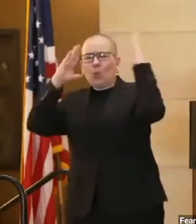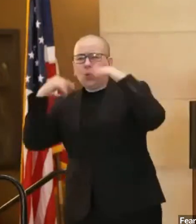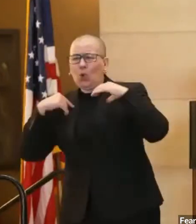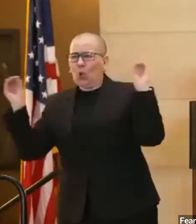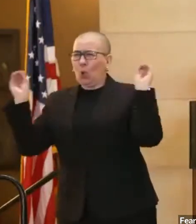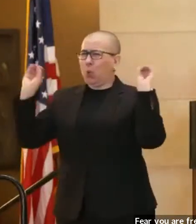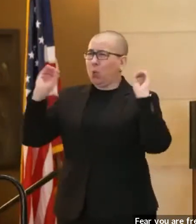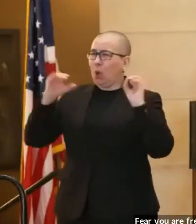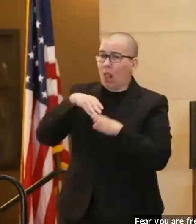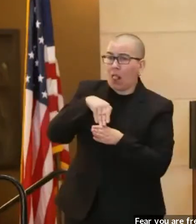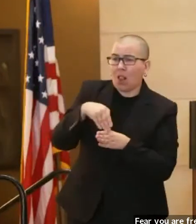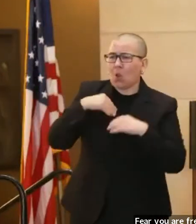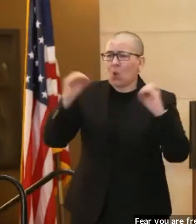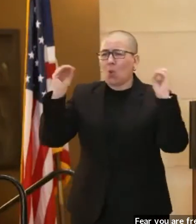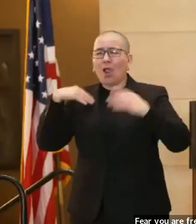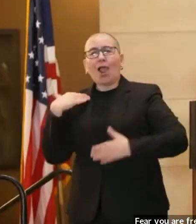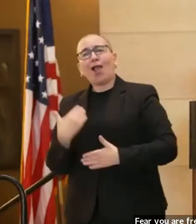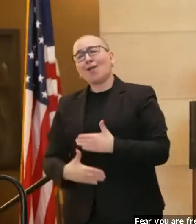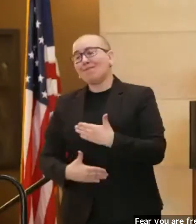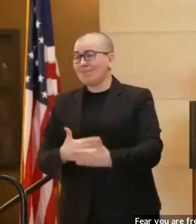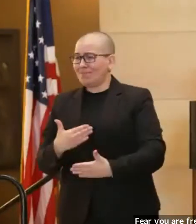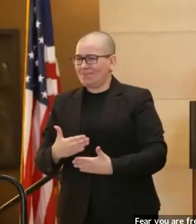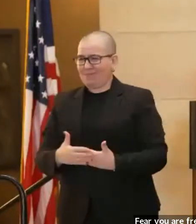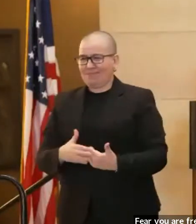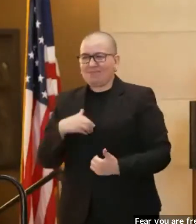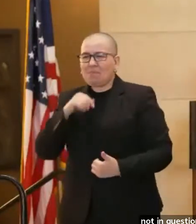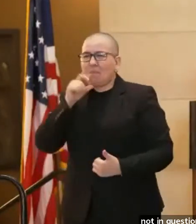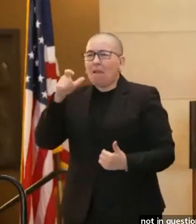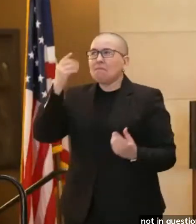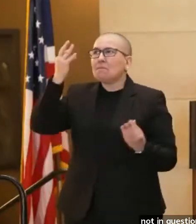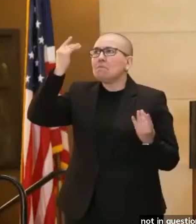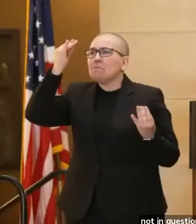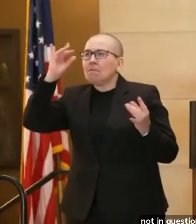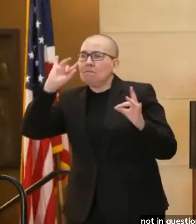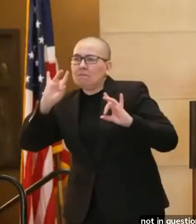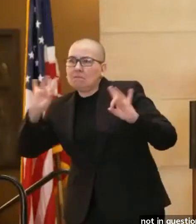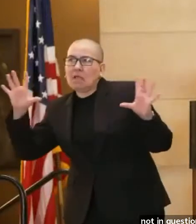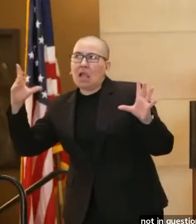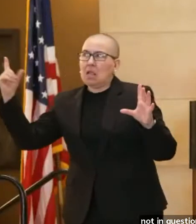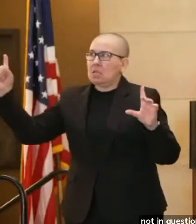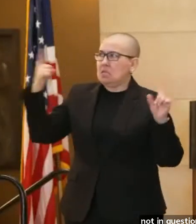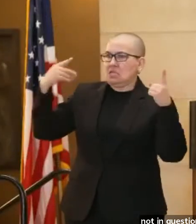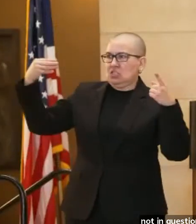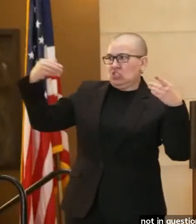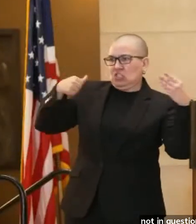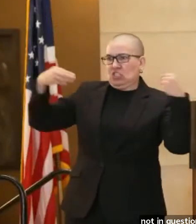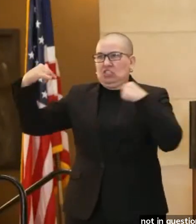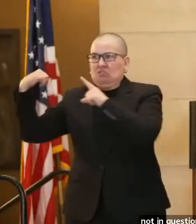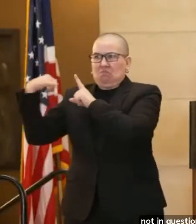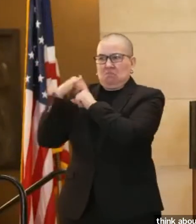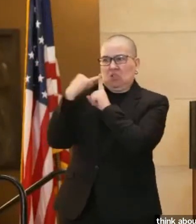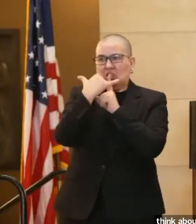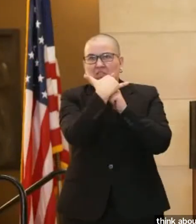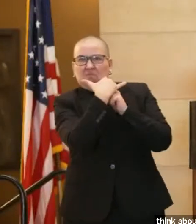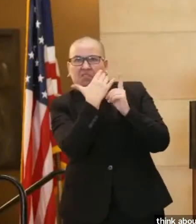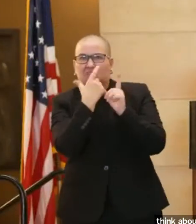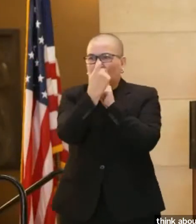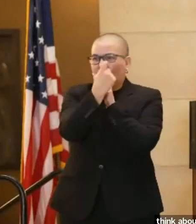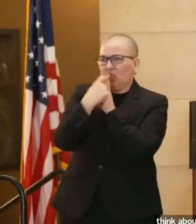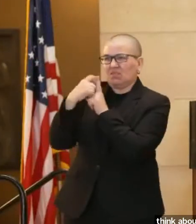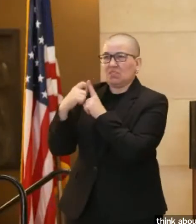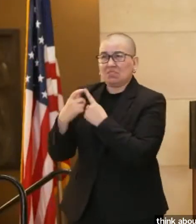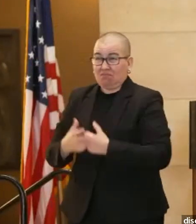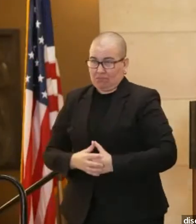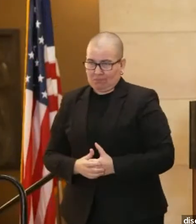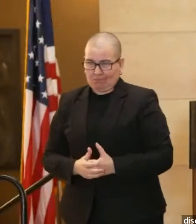be able to say you don't have to think about violent transgressions, bullying, discrimination, or harassment. Think